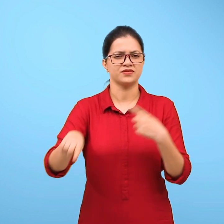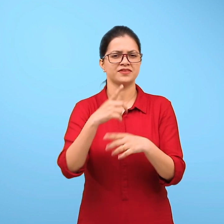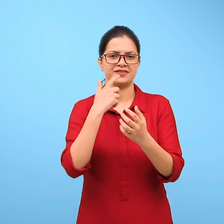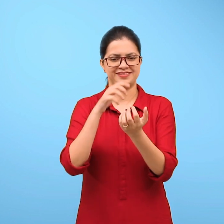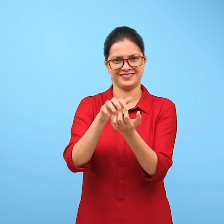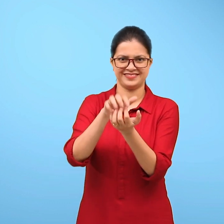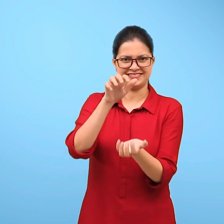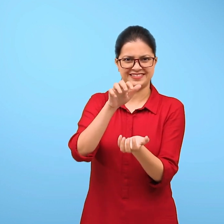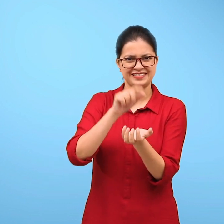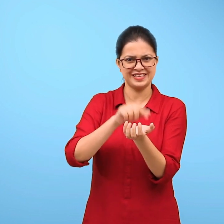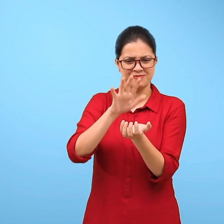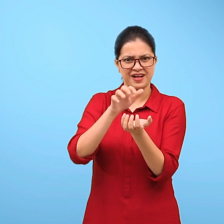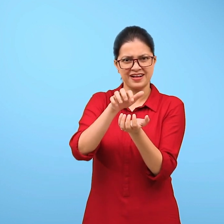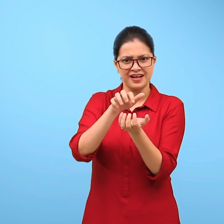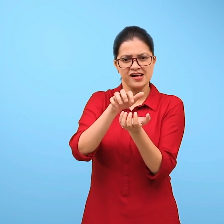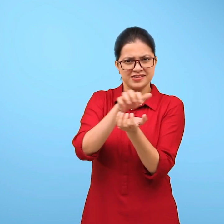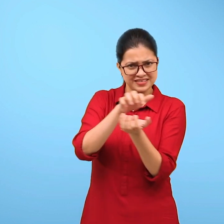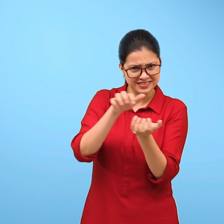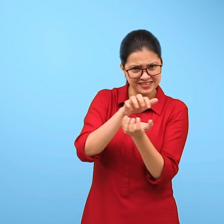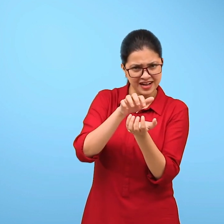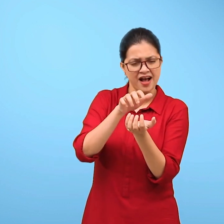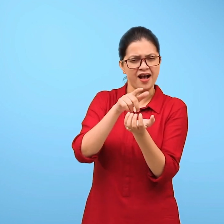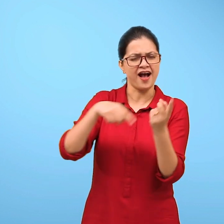Try to move your upper jaw now.